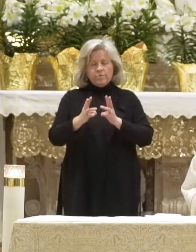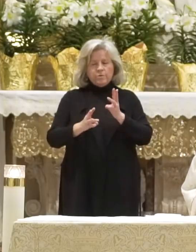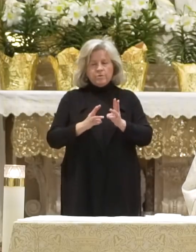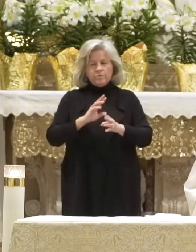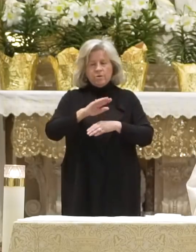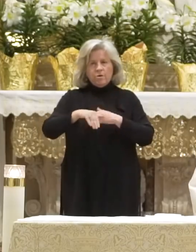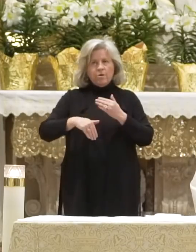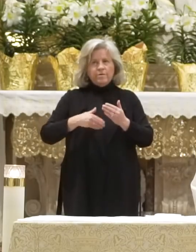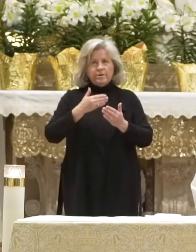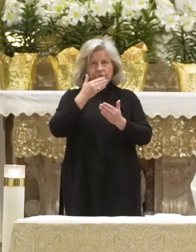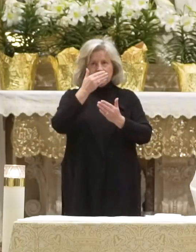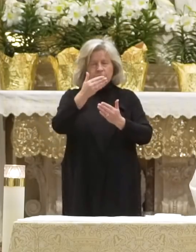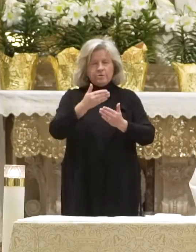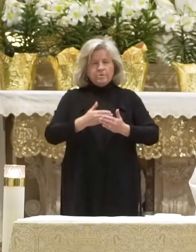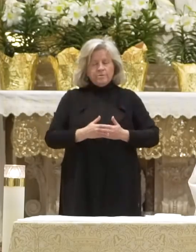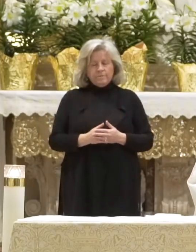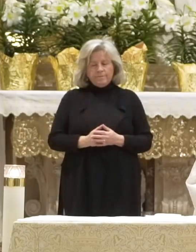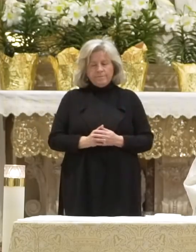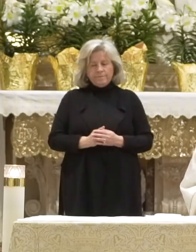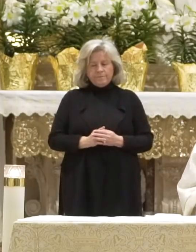that is good.